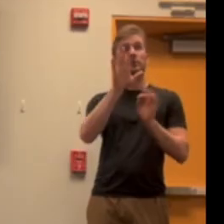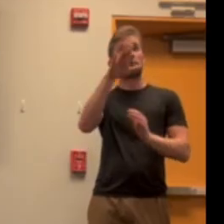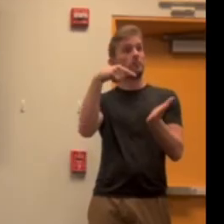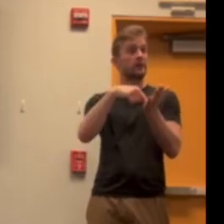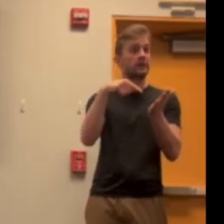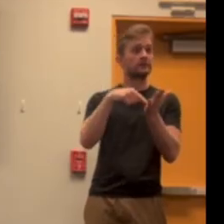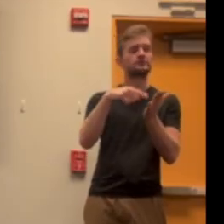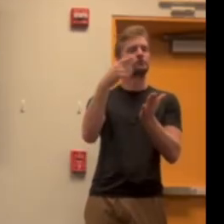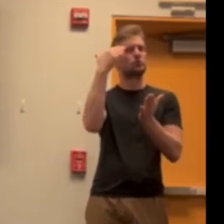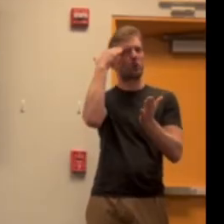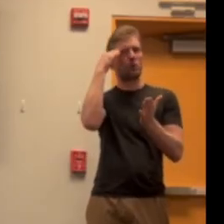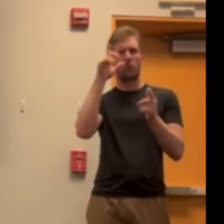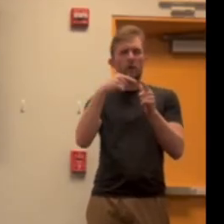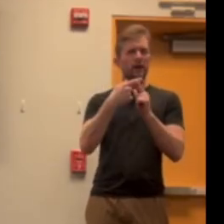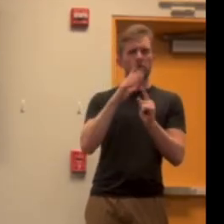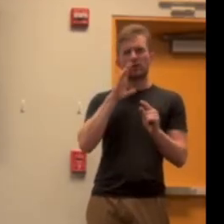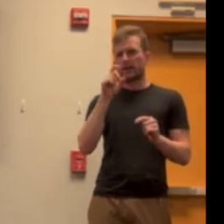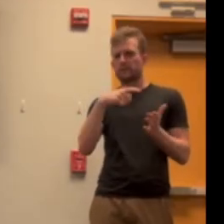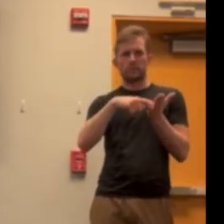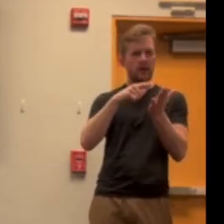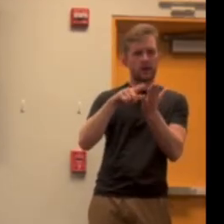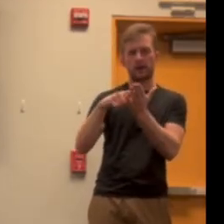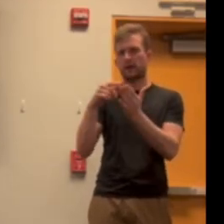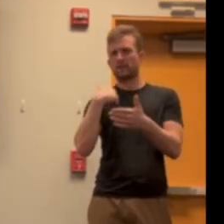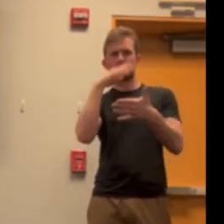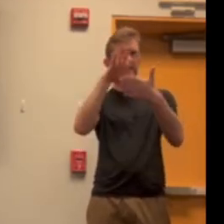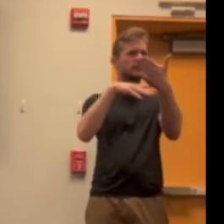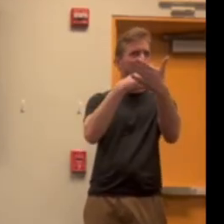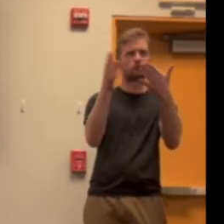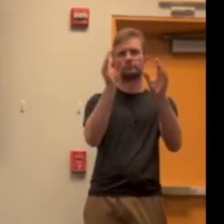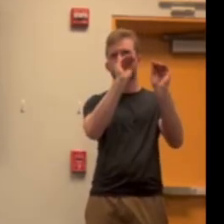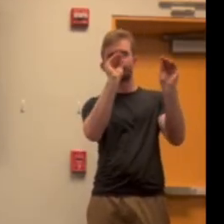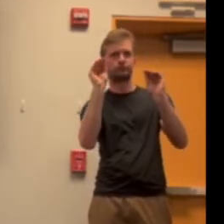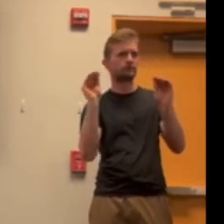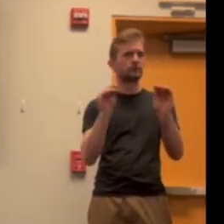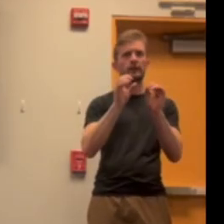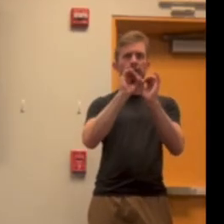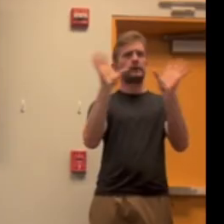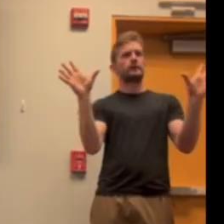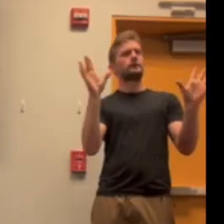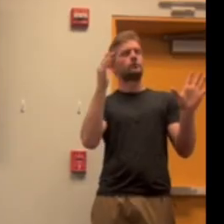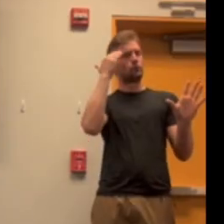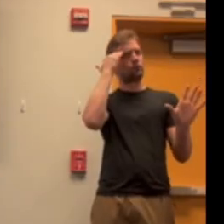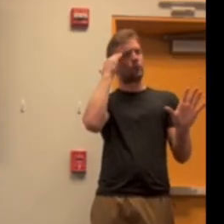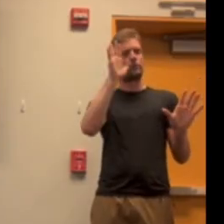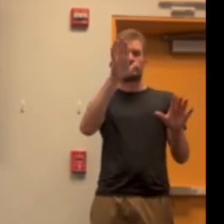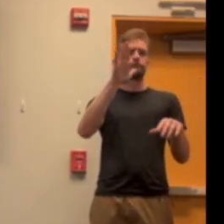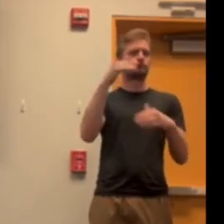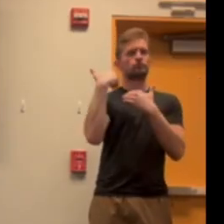very easy to just set everything on auto pay and never have to worry about it again. It sounds great,